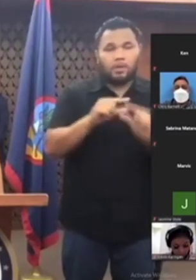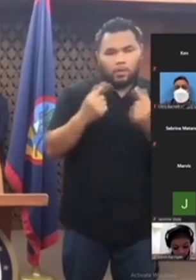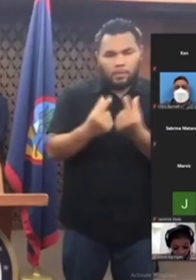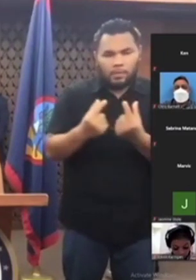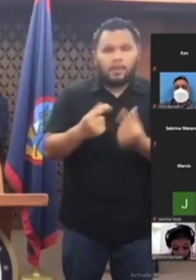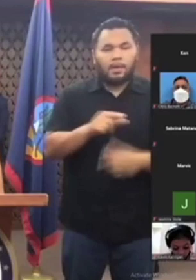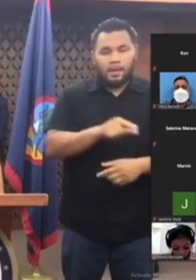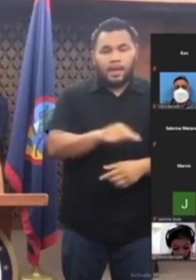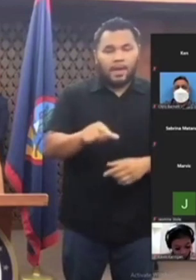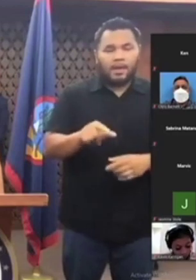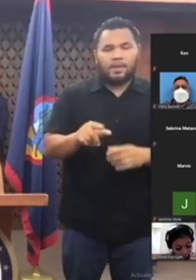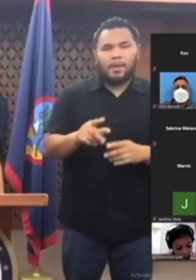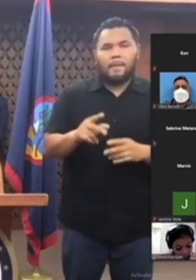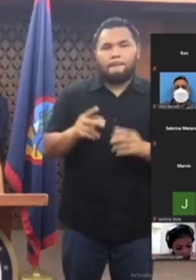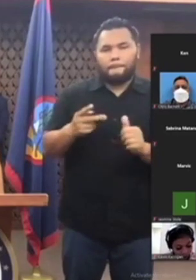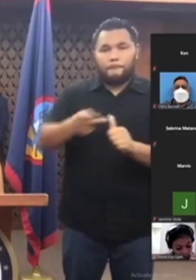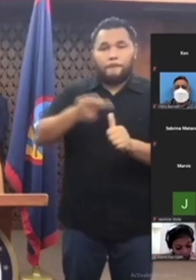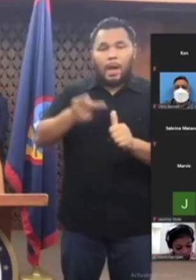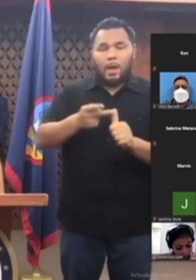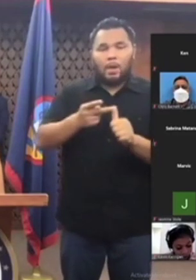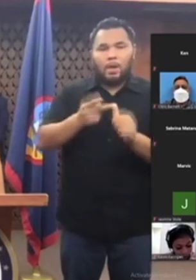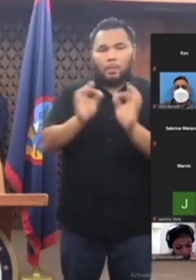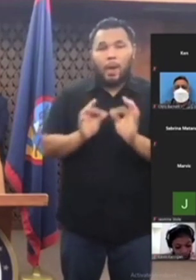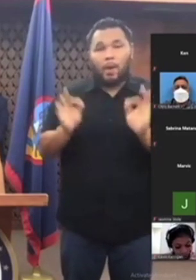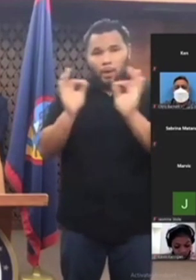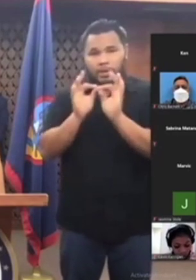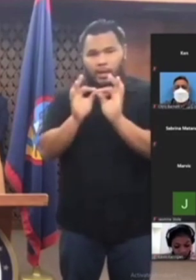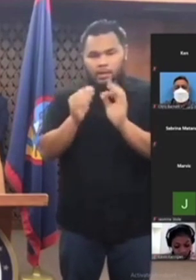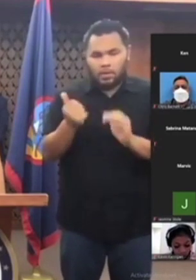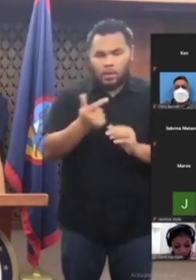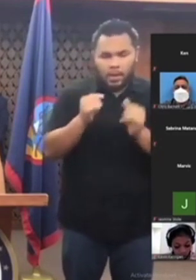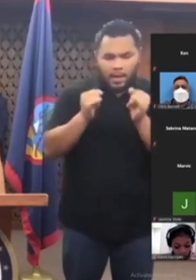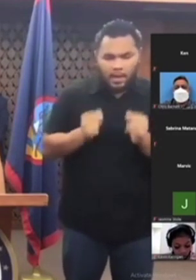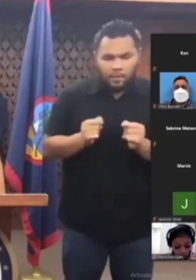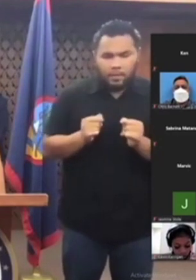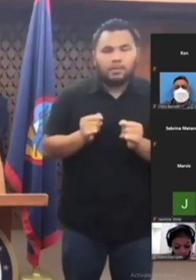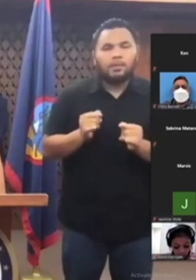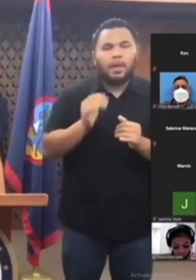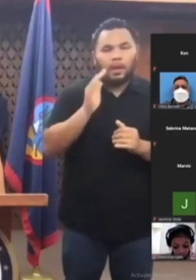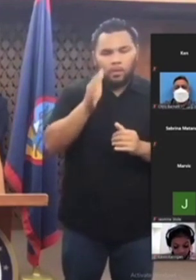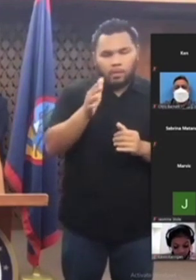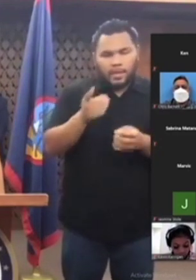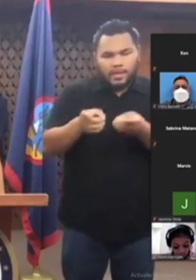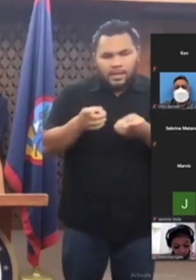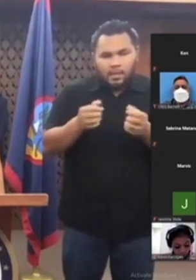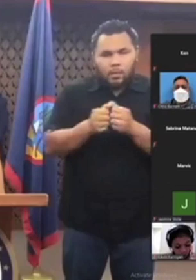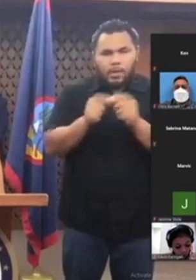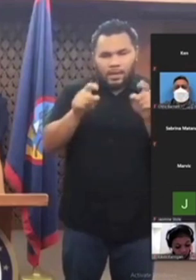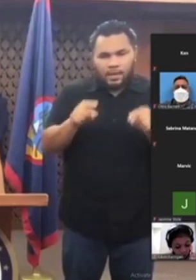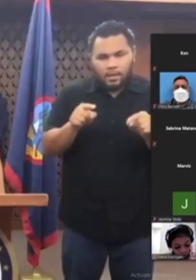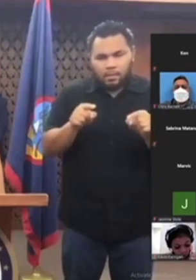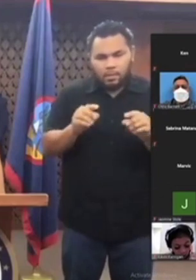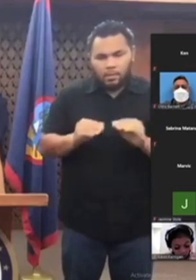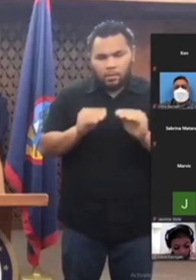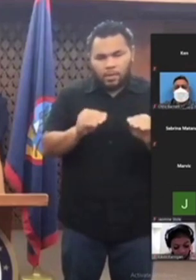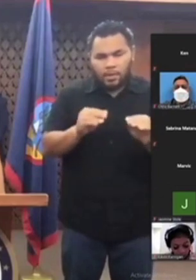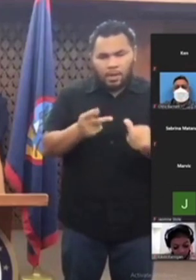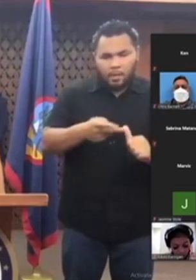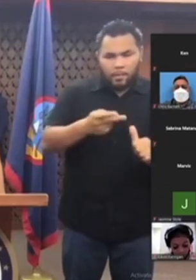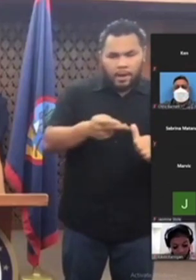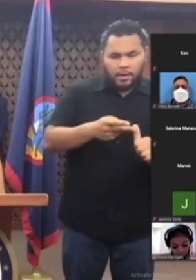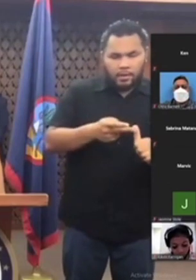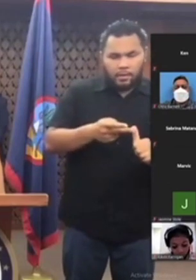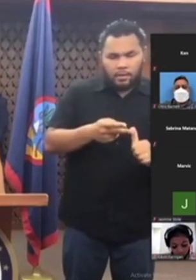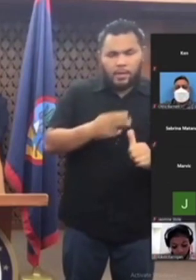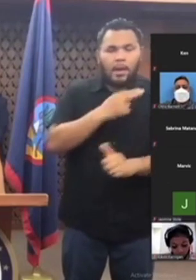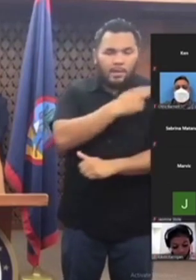mandatory quarantine is enforced for all passengers arriving from the Philippines, but didn't provide clarification as to why Sablan and others were now being